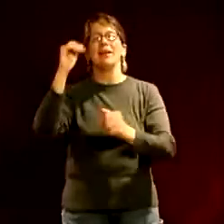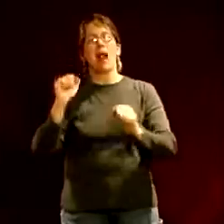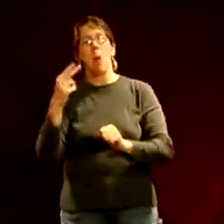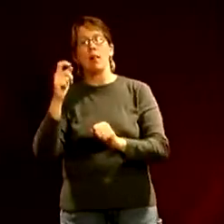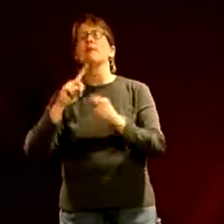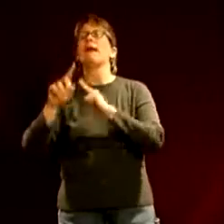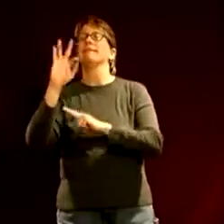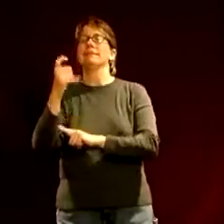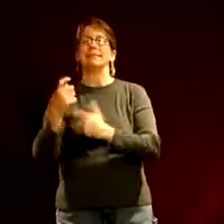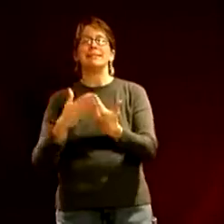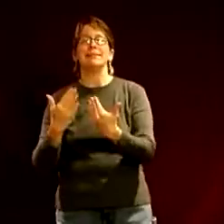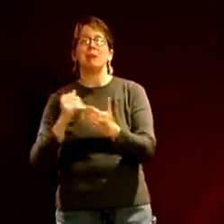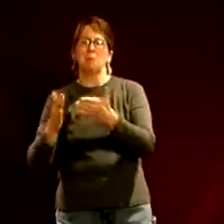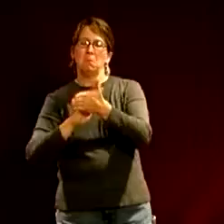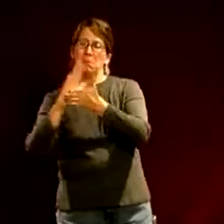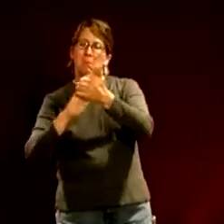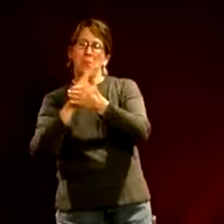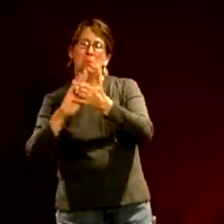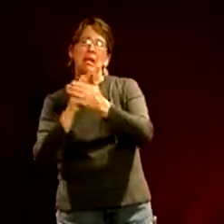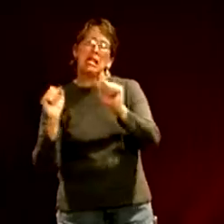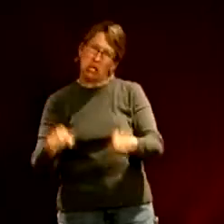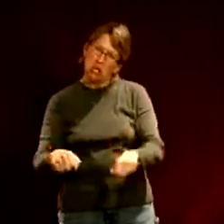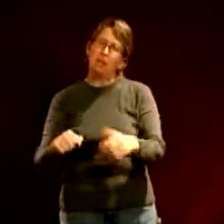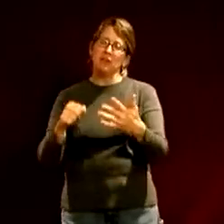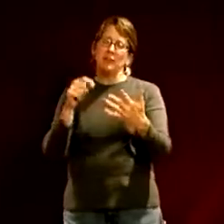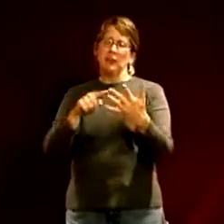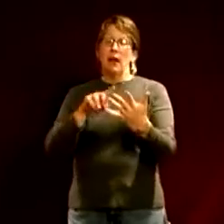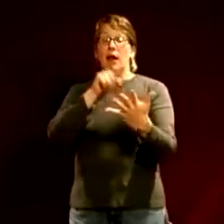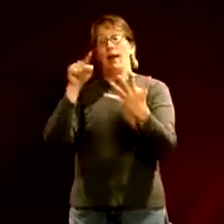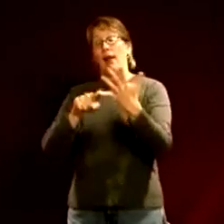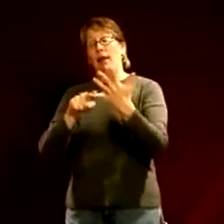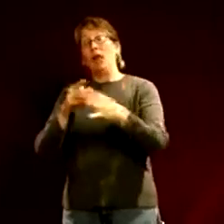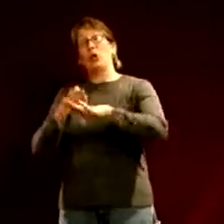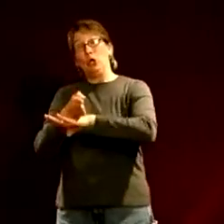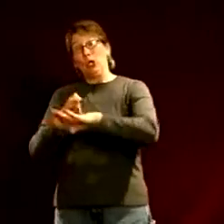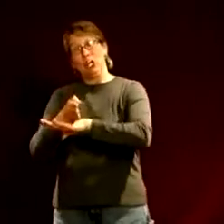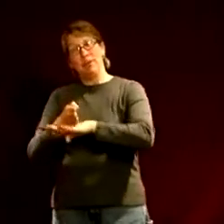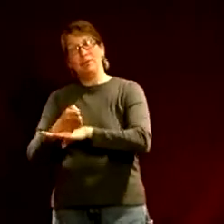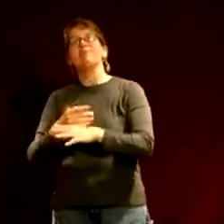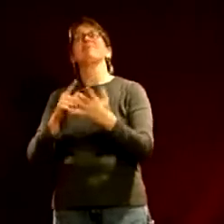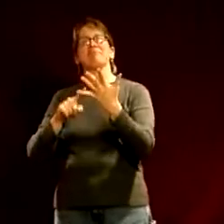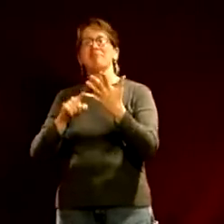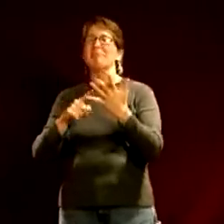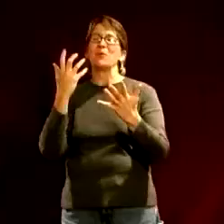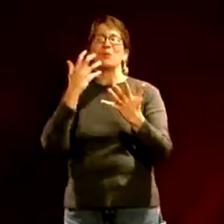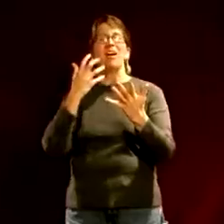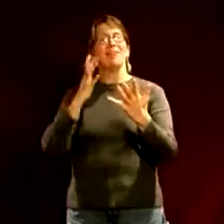the one thing you have to remember, you could kind of pretty easily repair this one if you wanted to. I mean, if it's to bend or